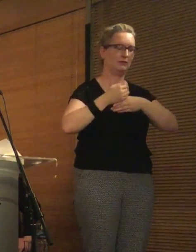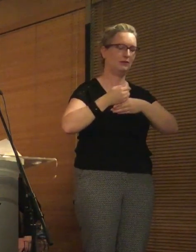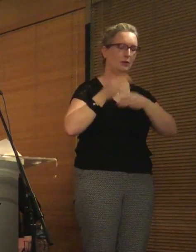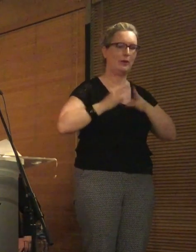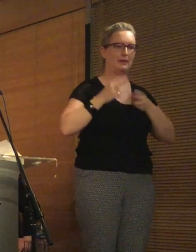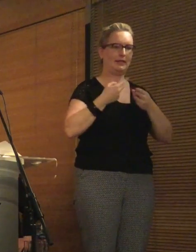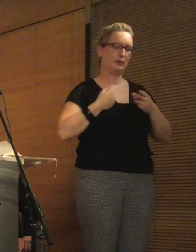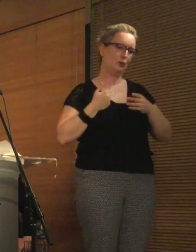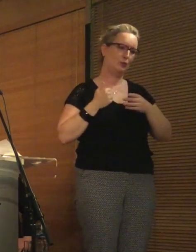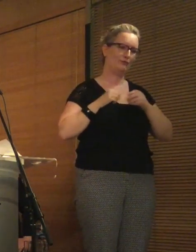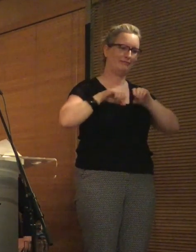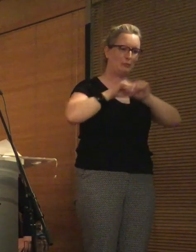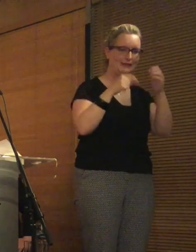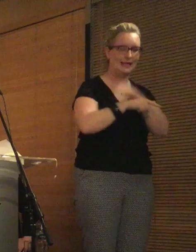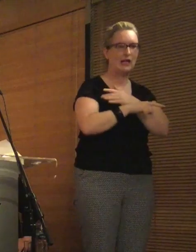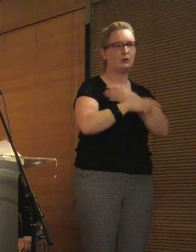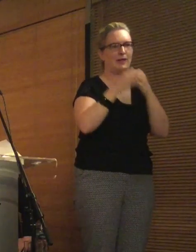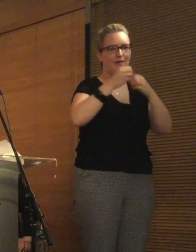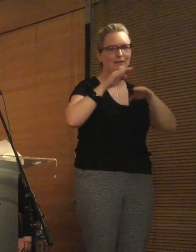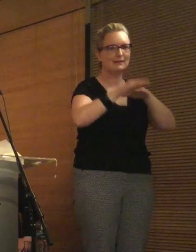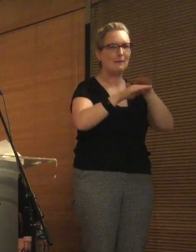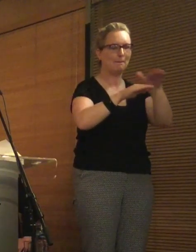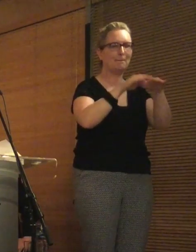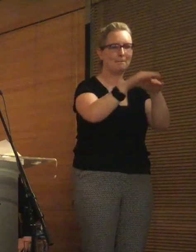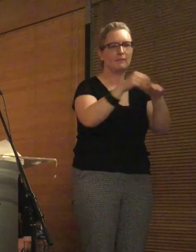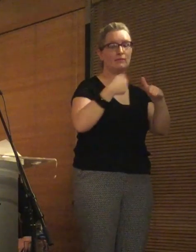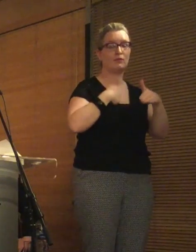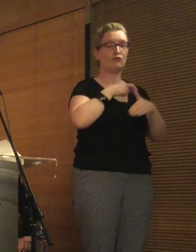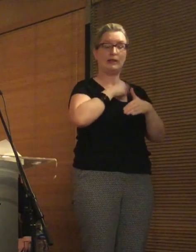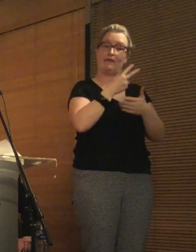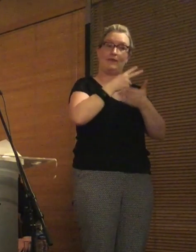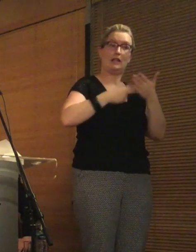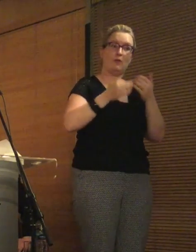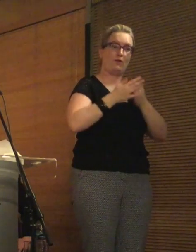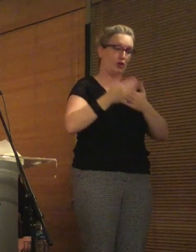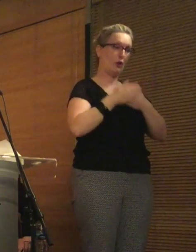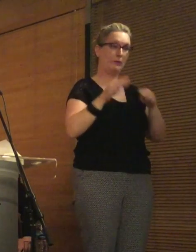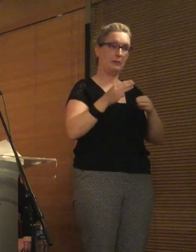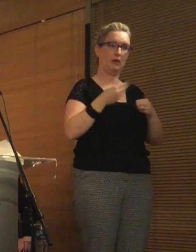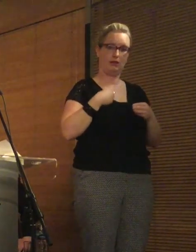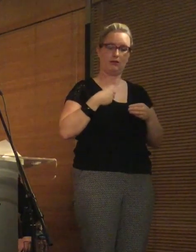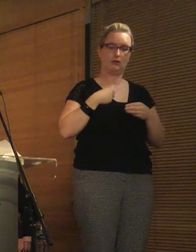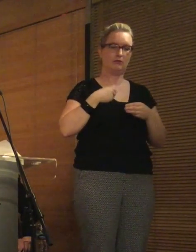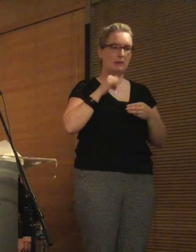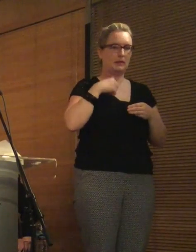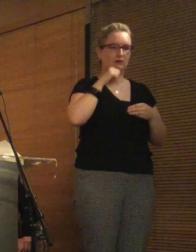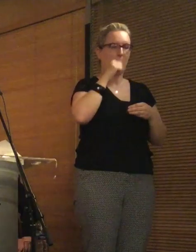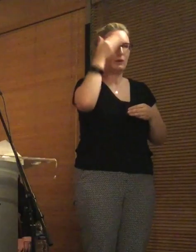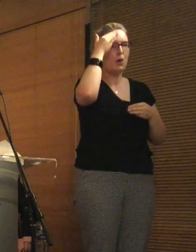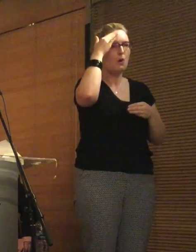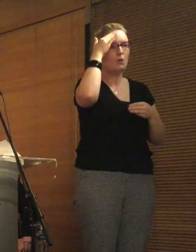overcome at every step. It would be particularly enlightening and valuable to many young people who actually do not